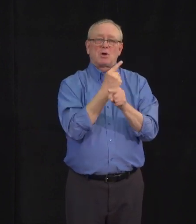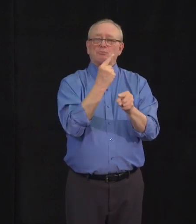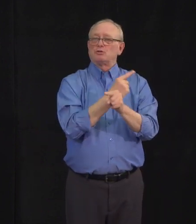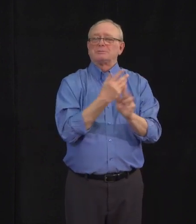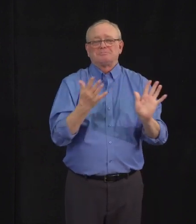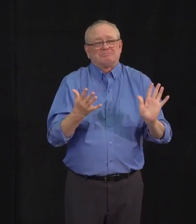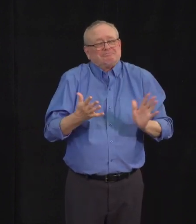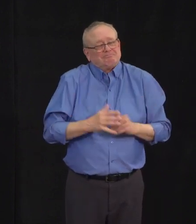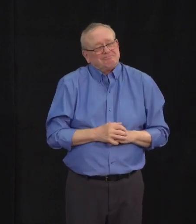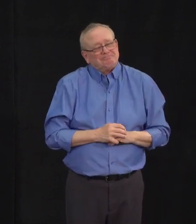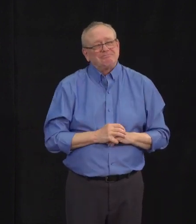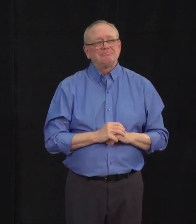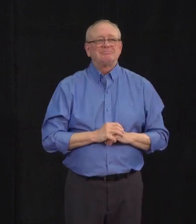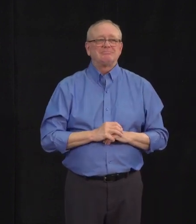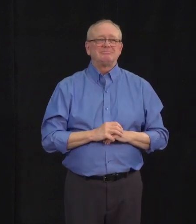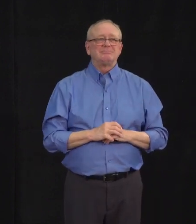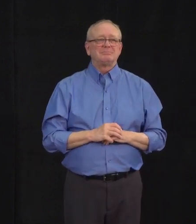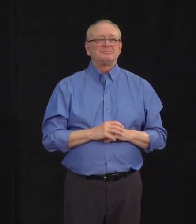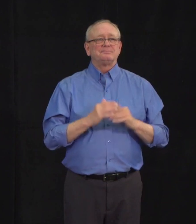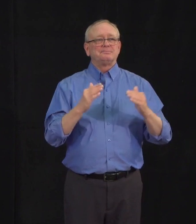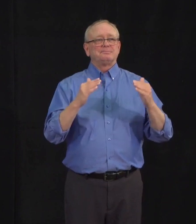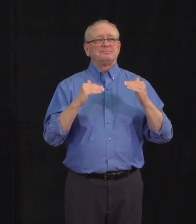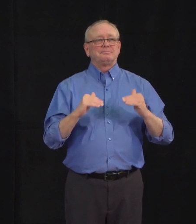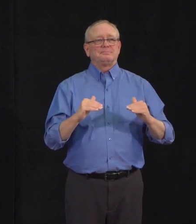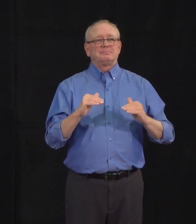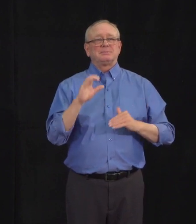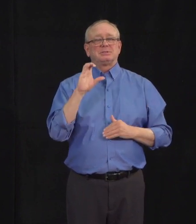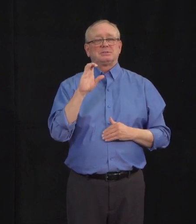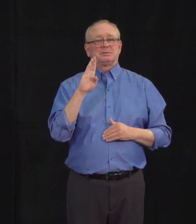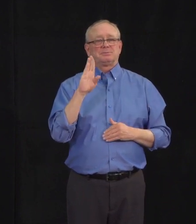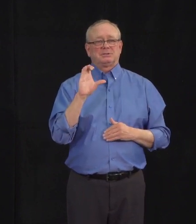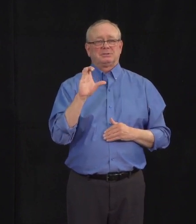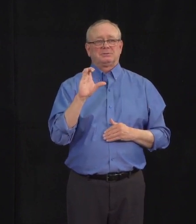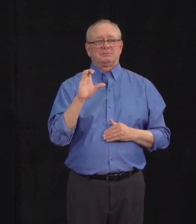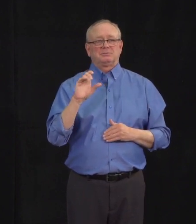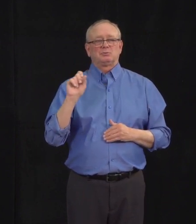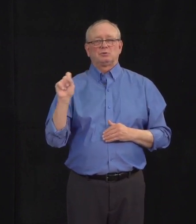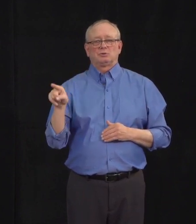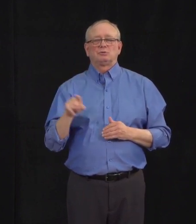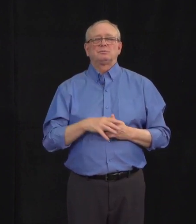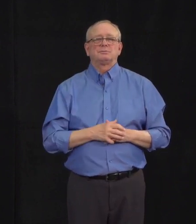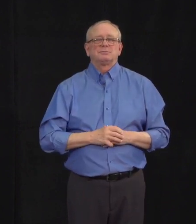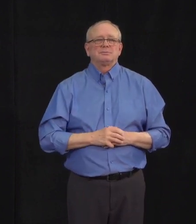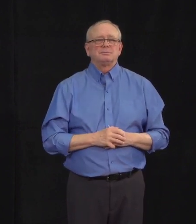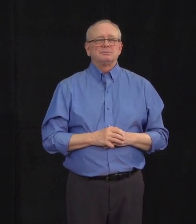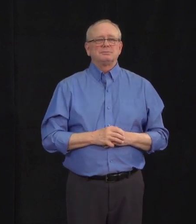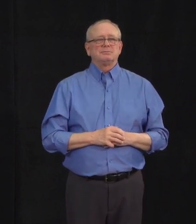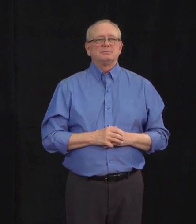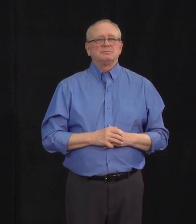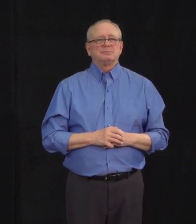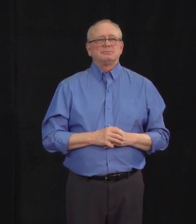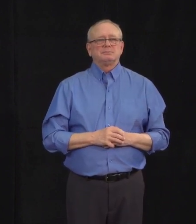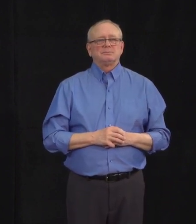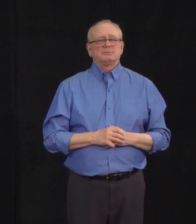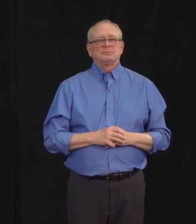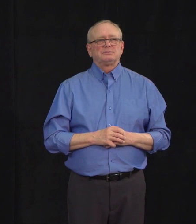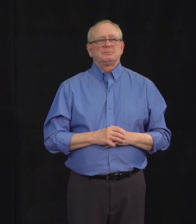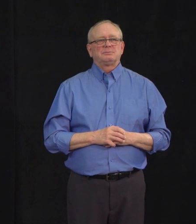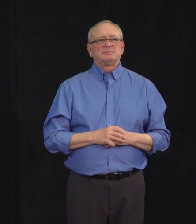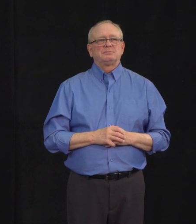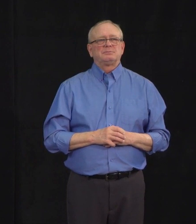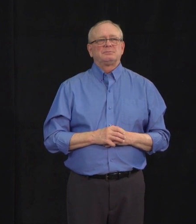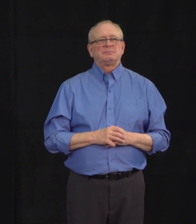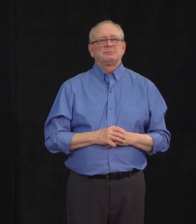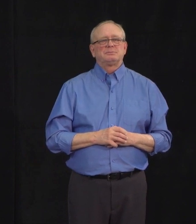Next is Jennifer Lee with CBC. Go ahead, Jennifer. Thanks. Hi, Dr. Hinshaw. I just wanted to ask you a little bit more